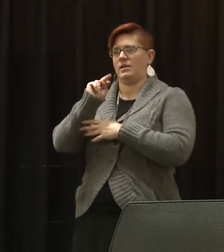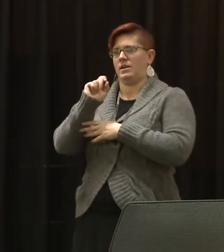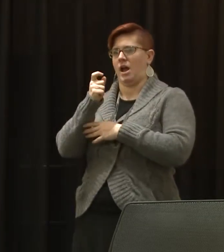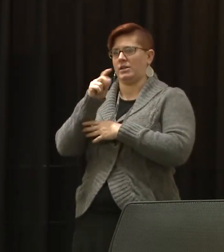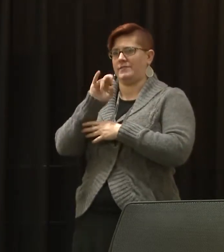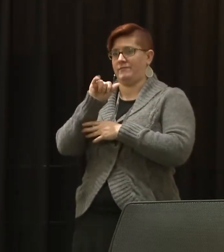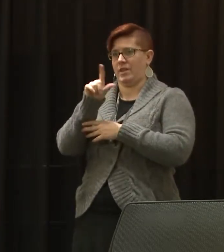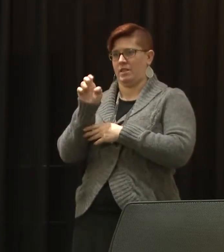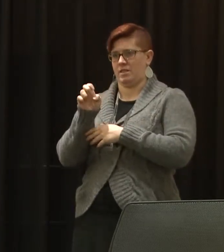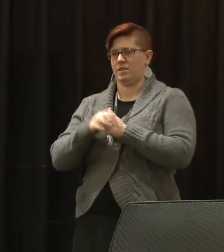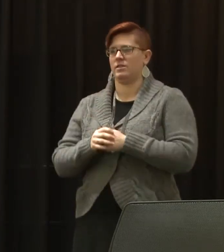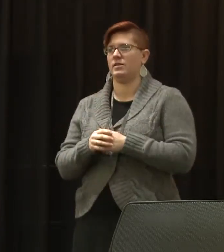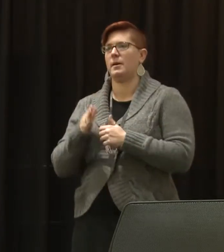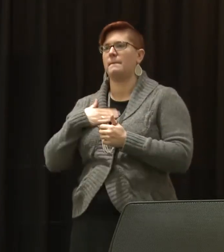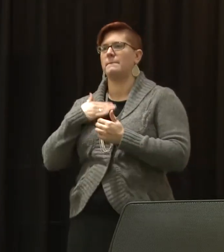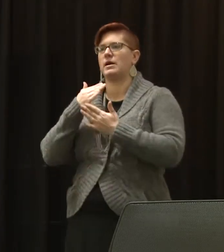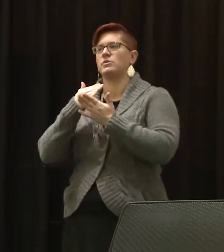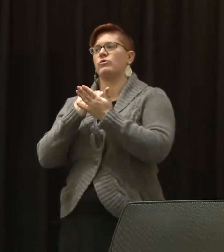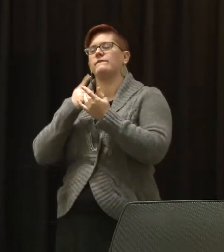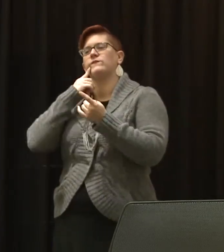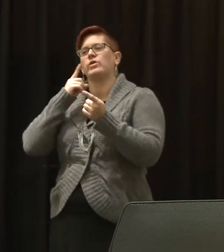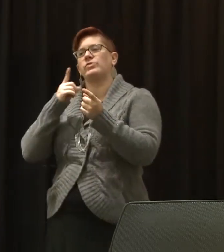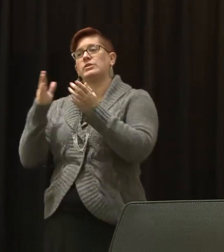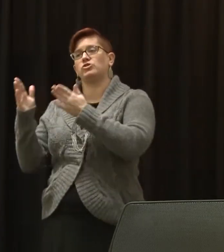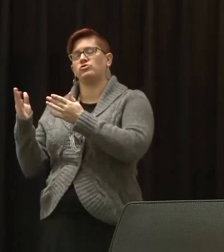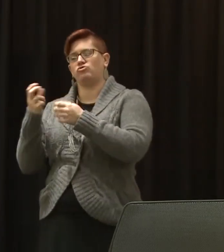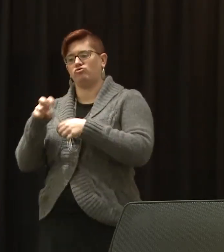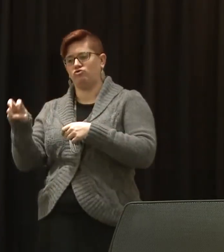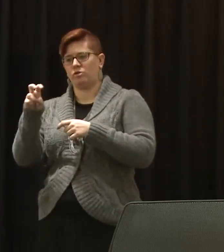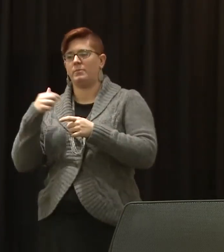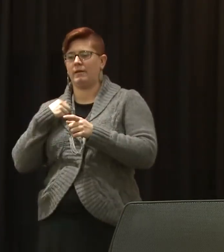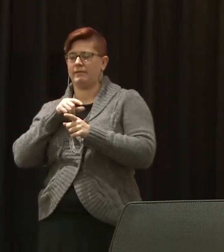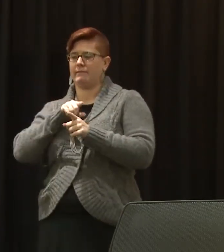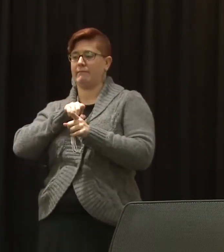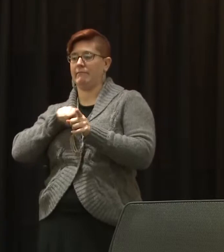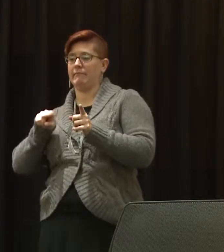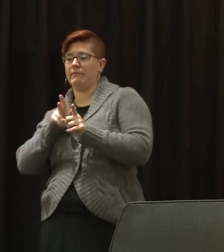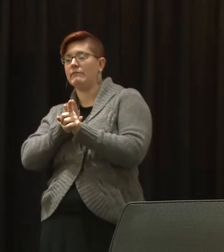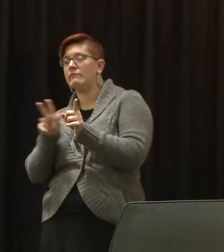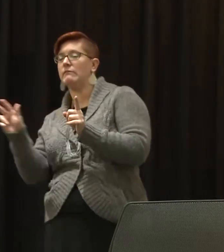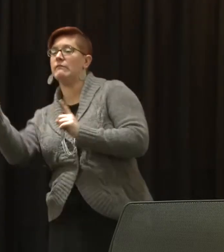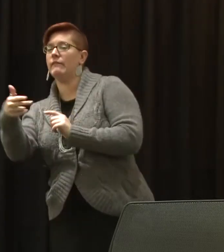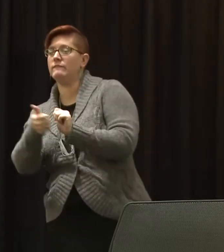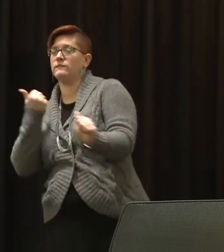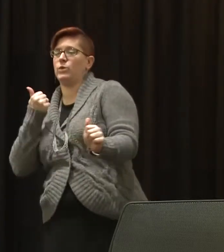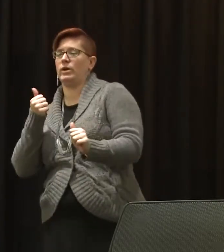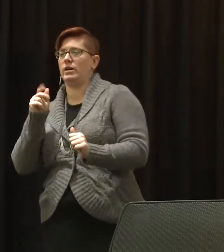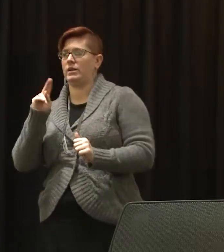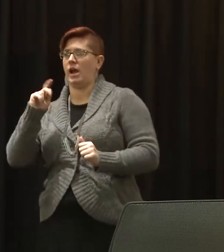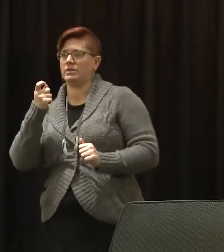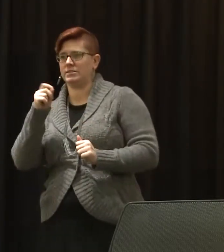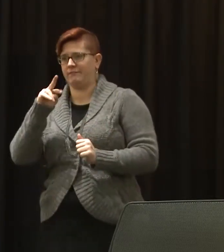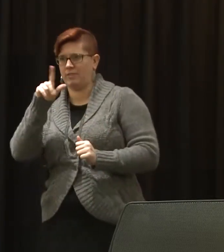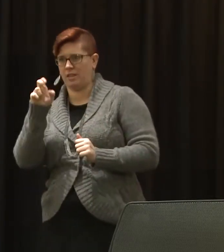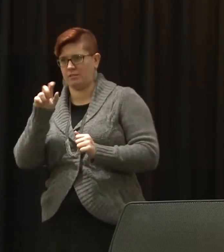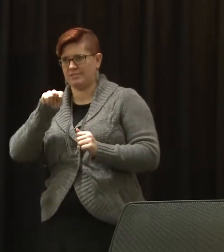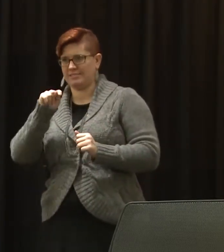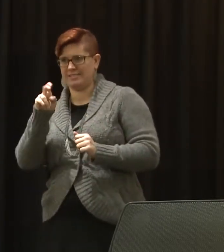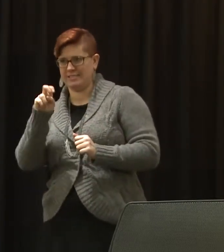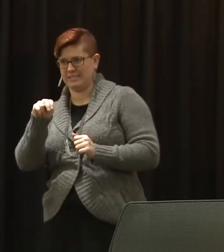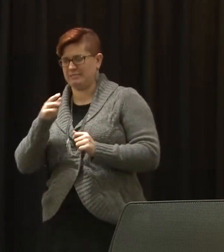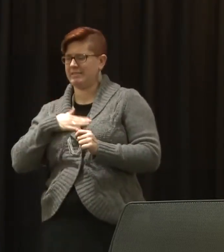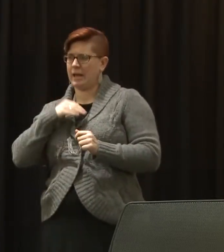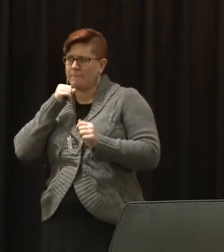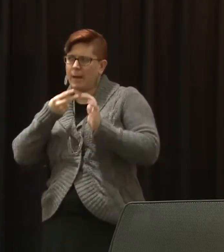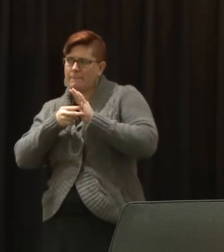My itinerary on this trip charts a convoluted circumnavigation of Knoxville, Tennessee. That was not my intention, at least not